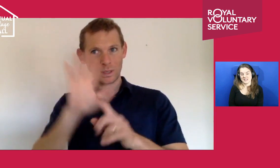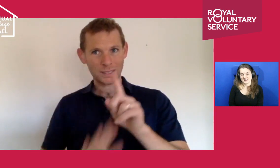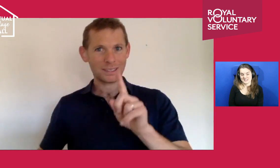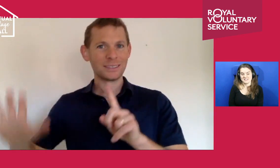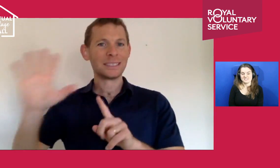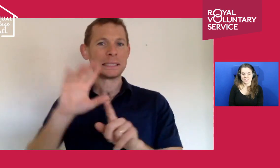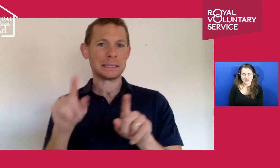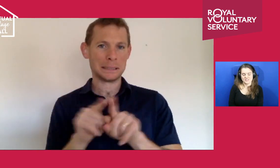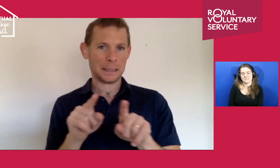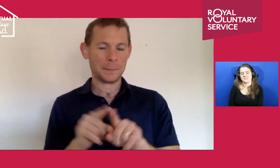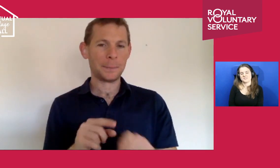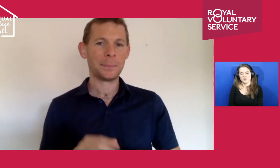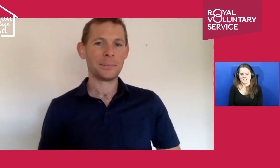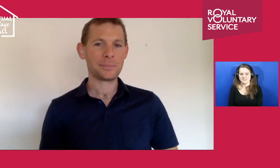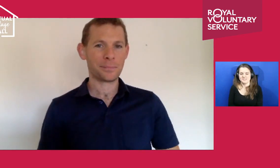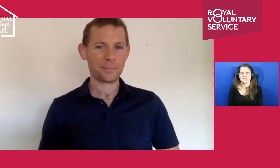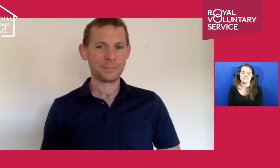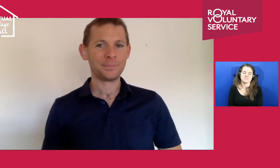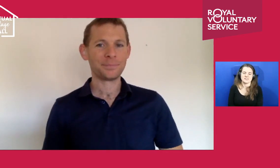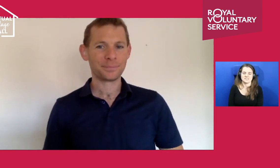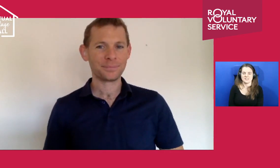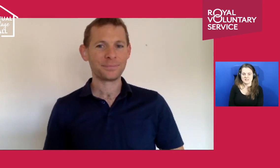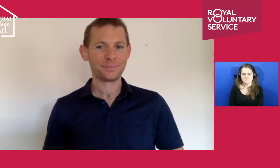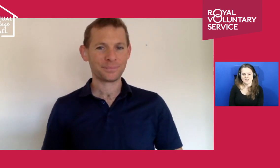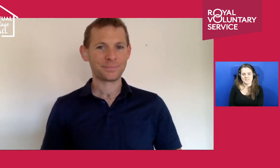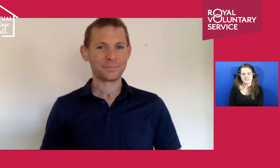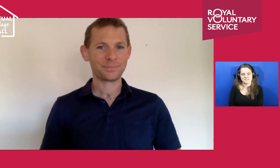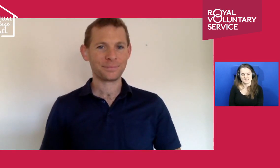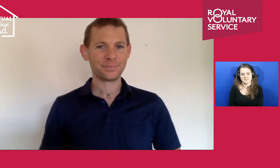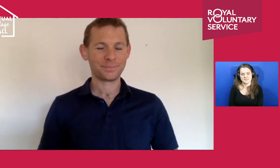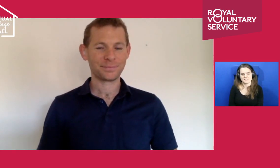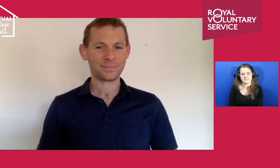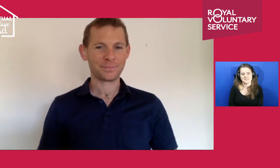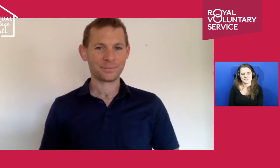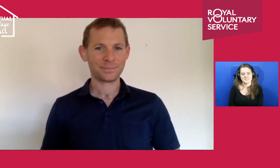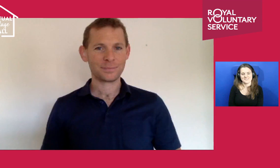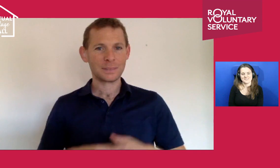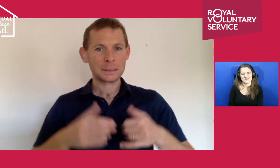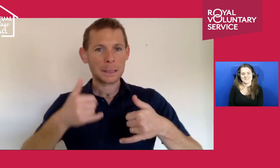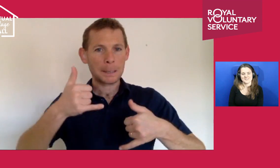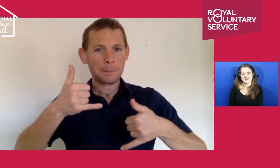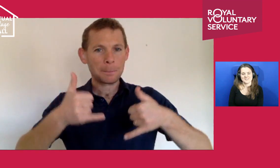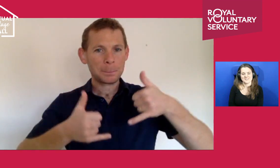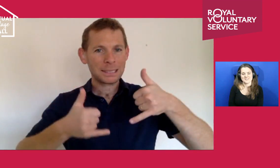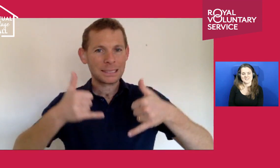9, England, Scotland, Wales, they all sign the same, and they sign